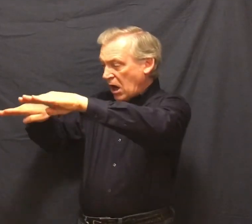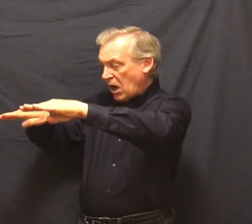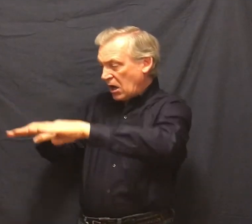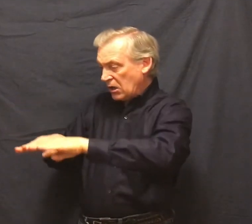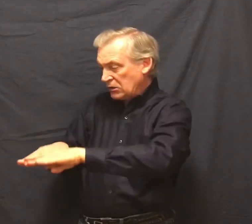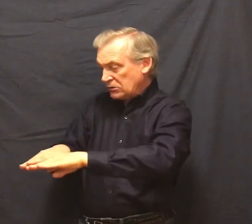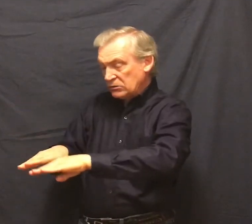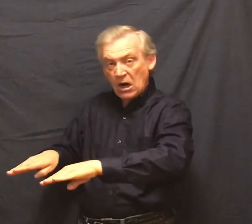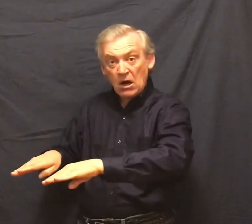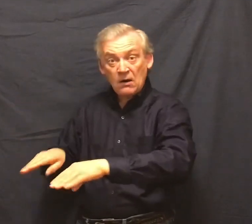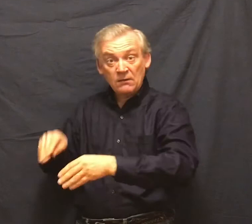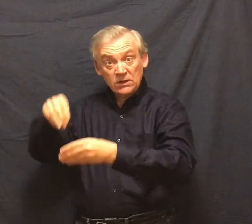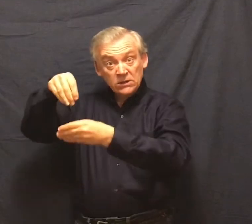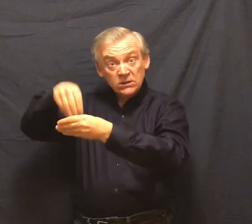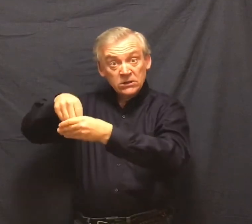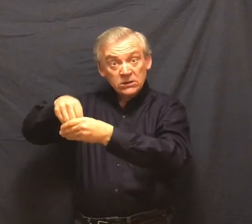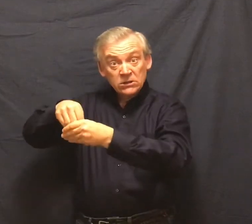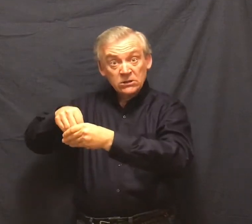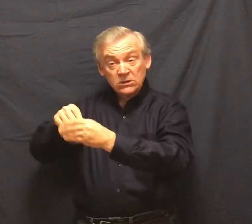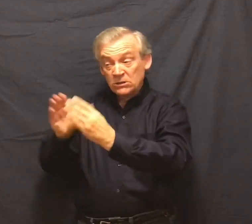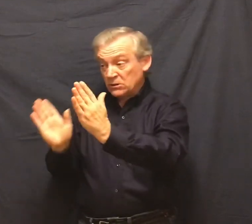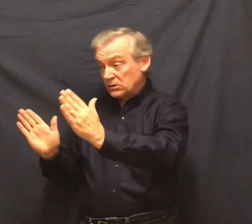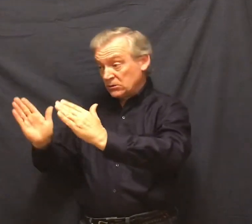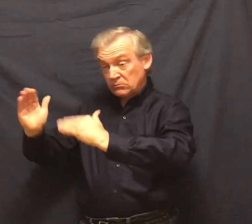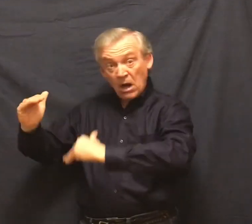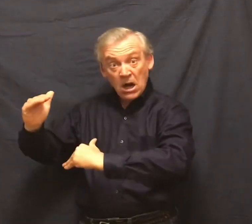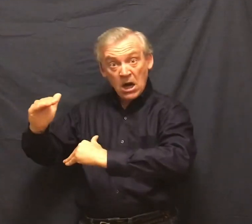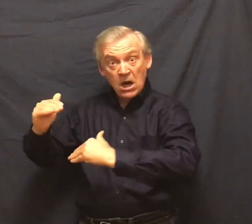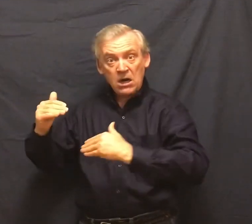read and scoff at and secretly believe.